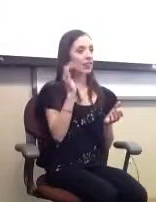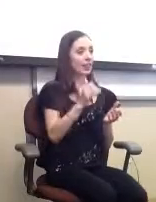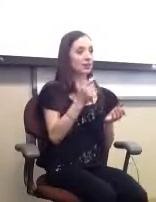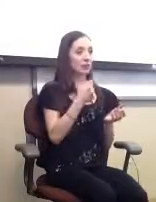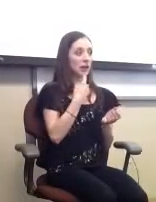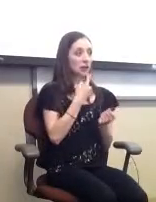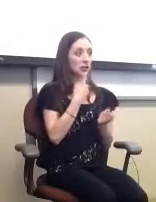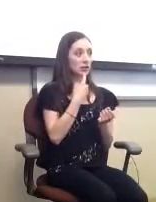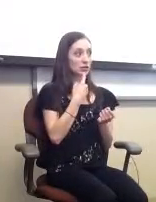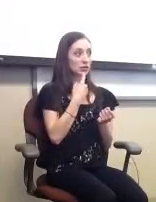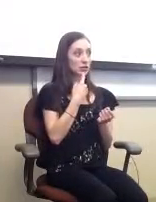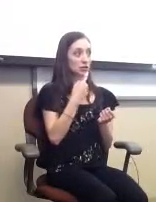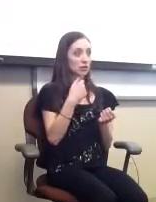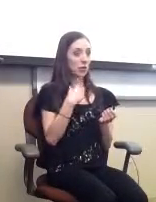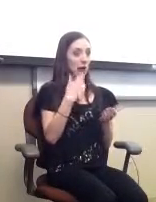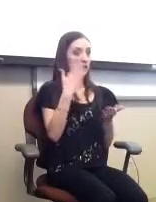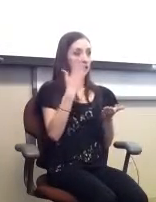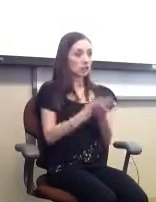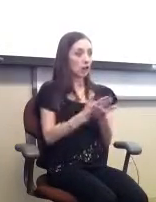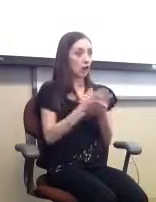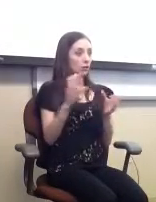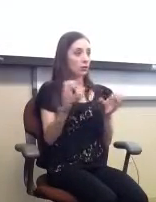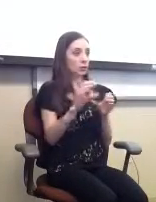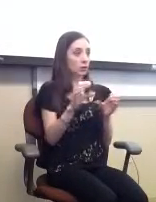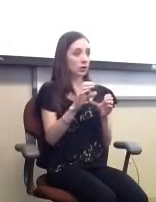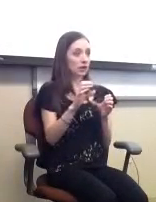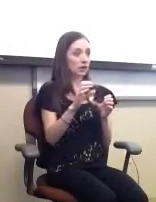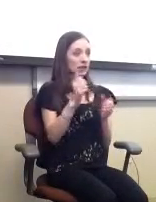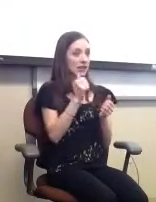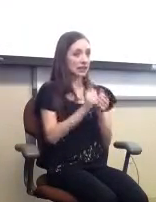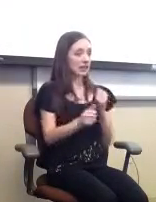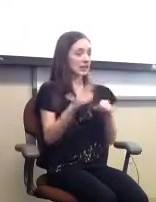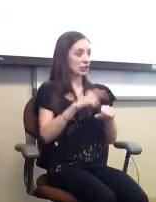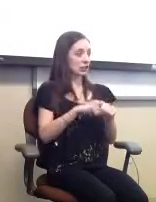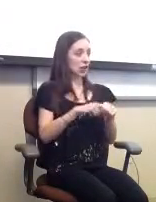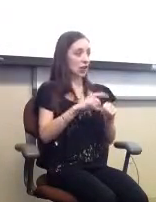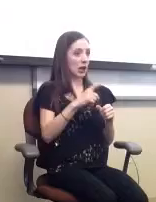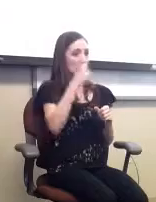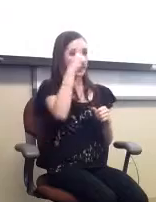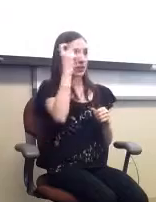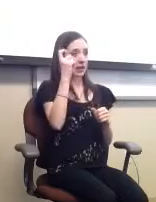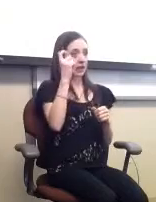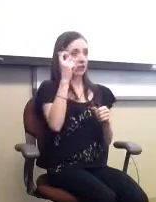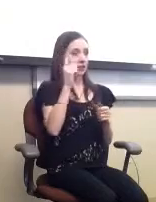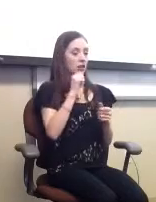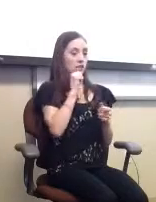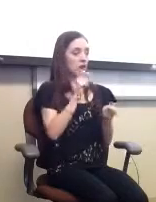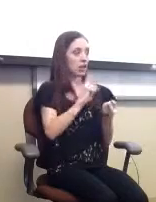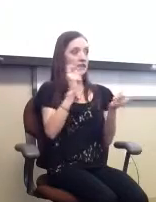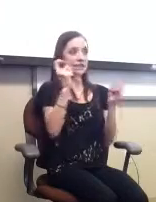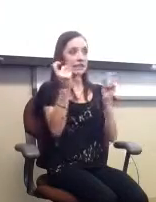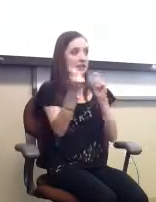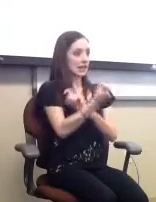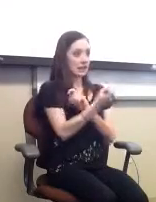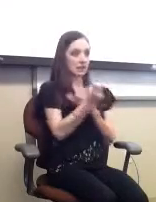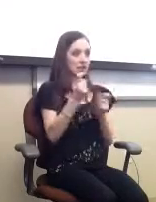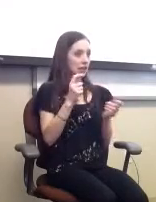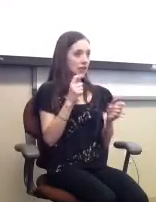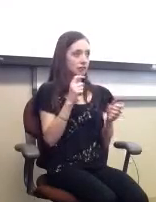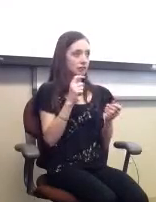I stopped doing it every time because there hasn't been any change or there's still some social security. I know that's something I've seen when I've looked at files for our district, but it does need to be done